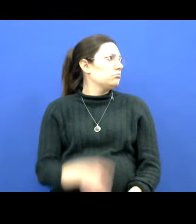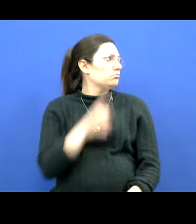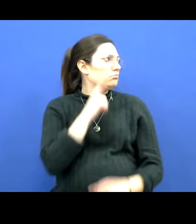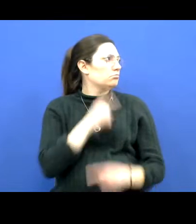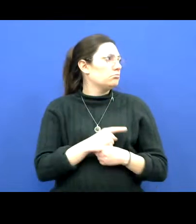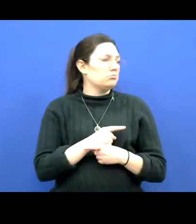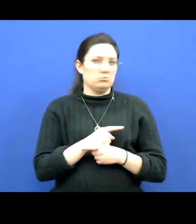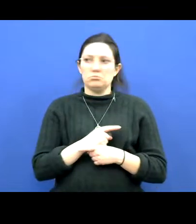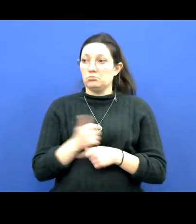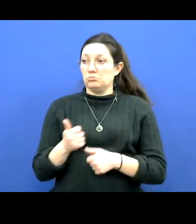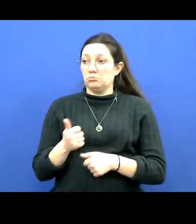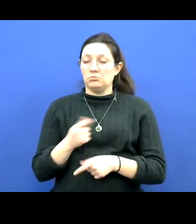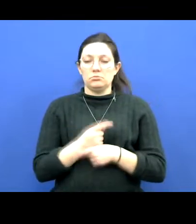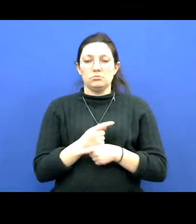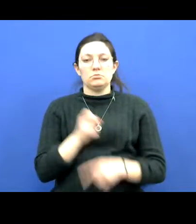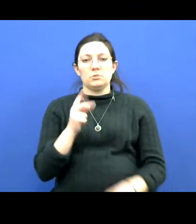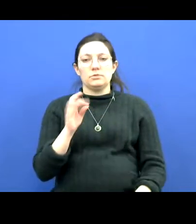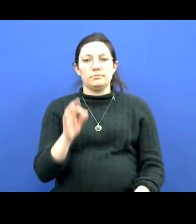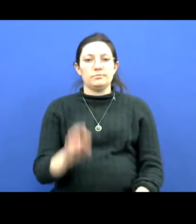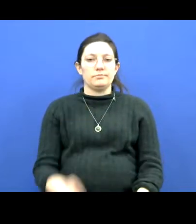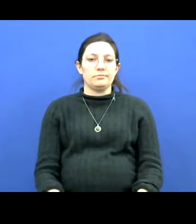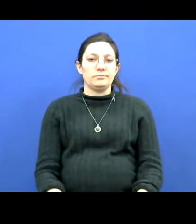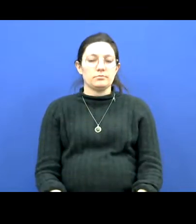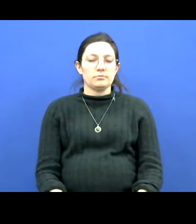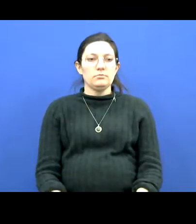That's correct. Okay.